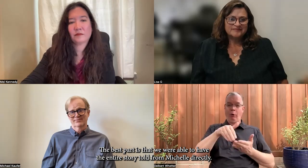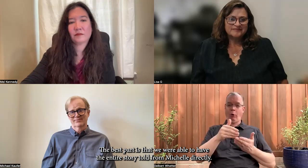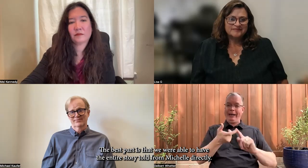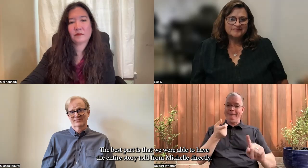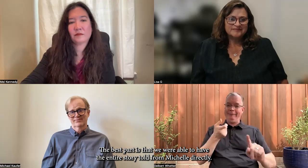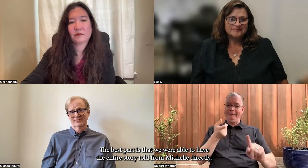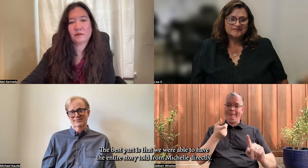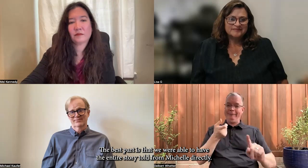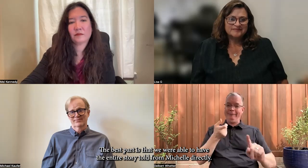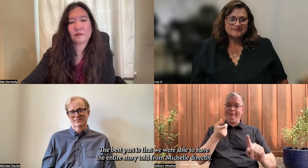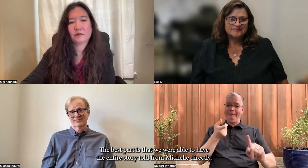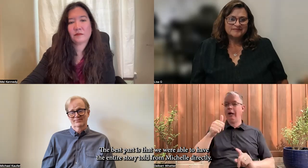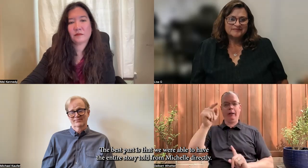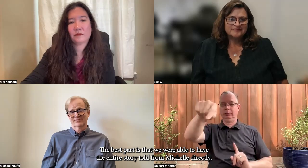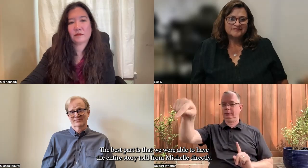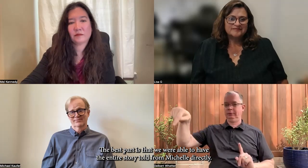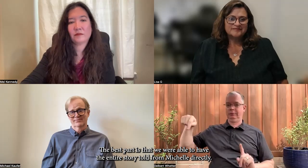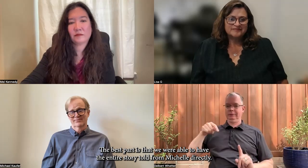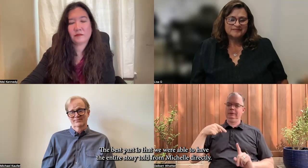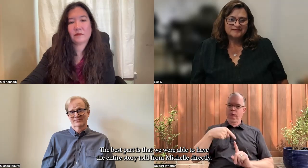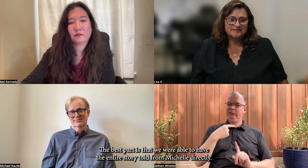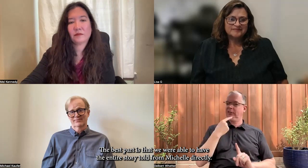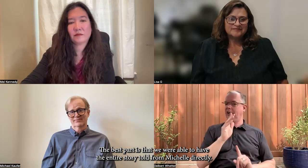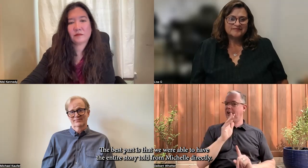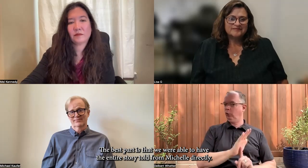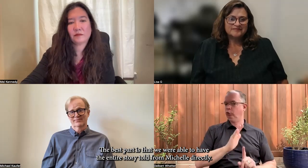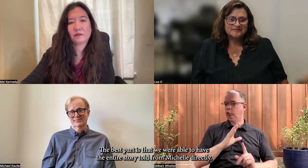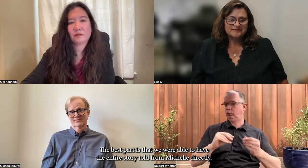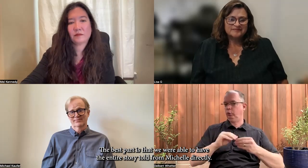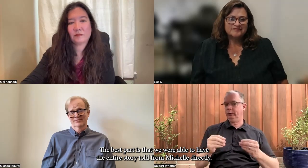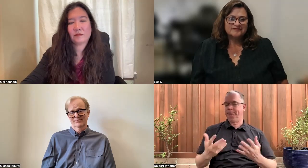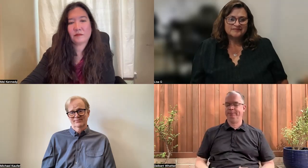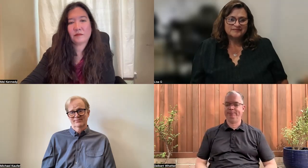The best part is that we were able to have the entire story told from Michelle directly.